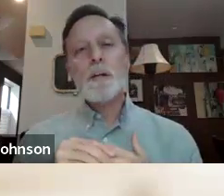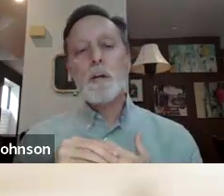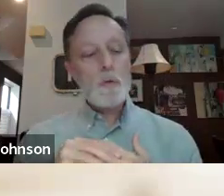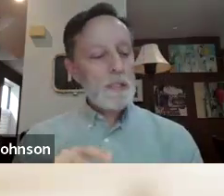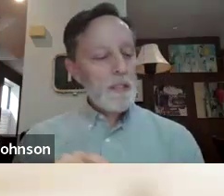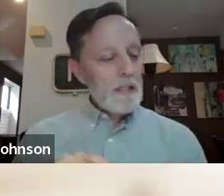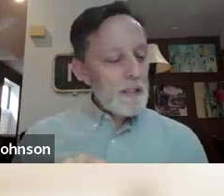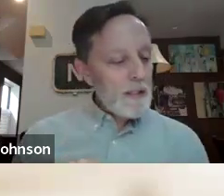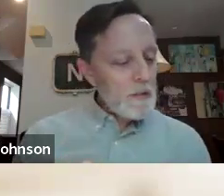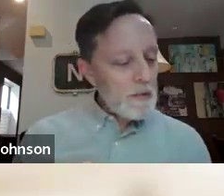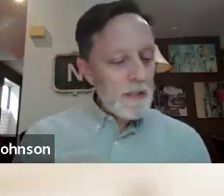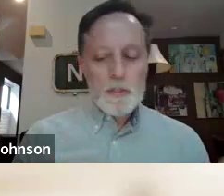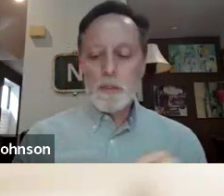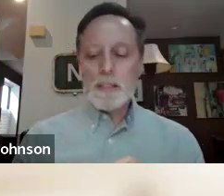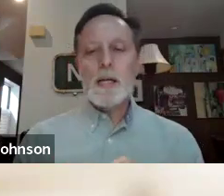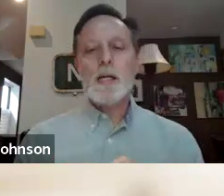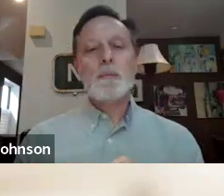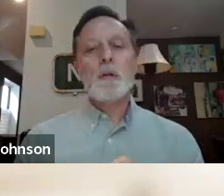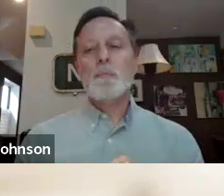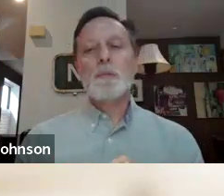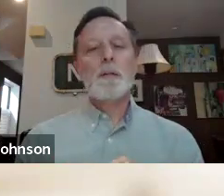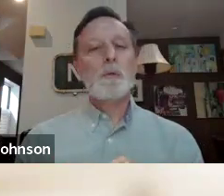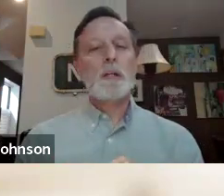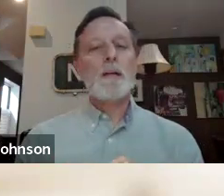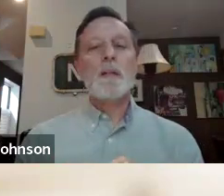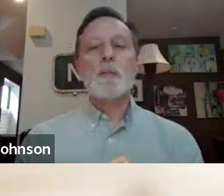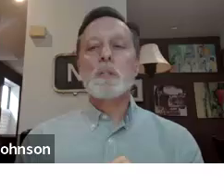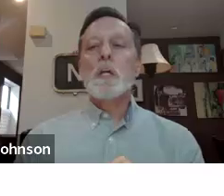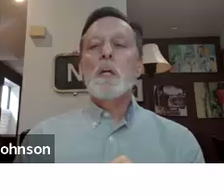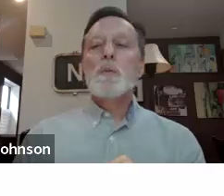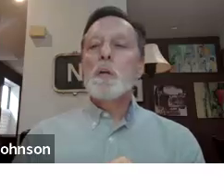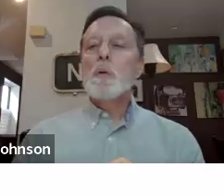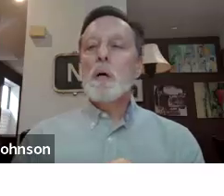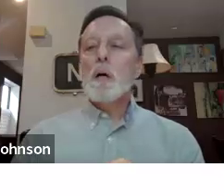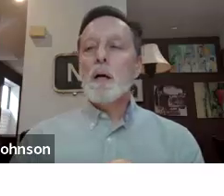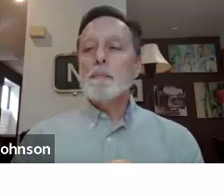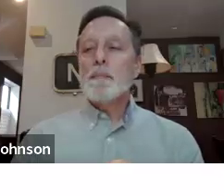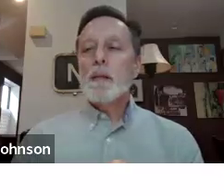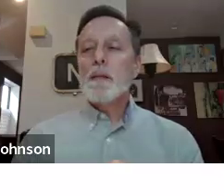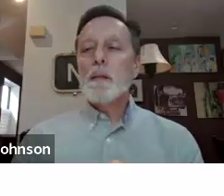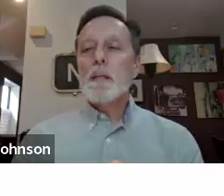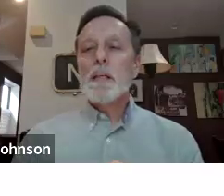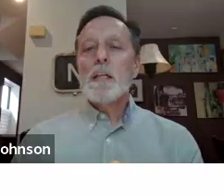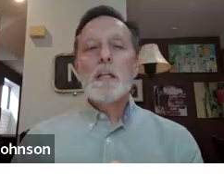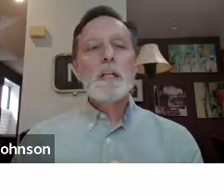claim scenarios. And I know we're running short on time, so I will be trying to be quick on this. So